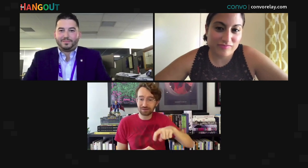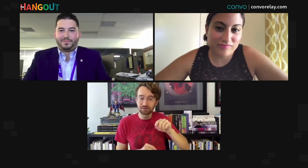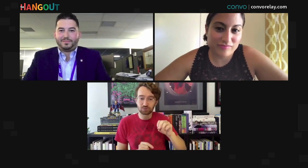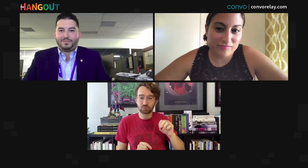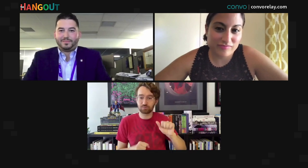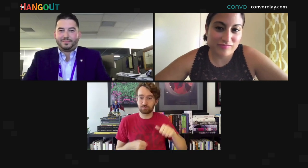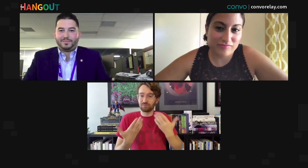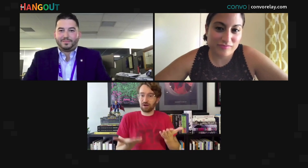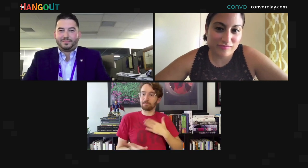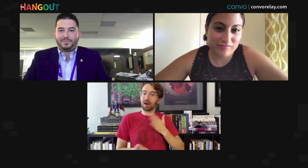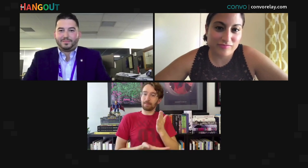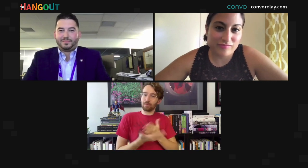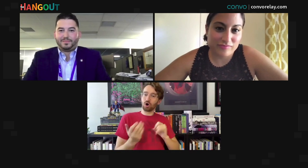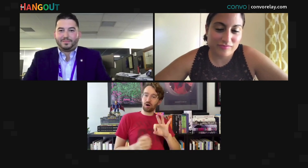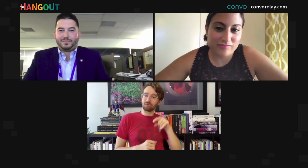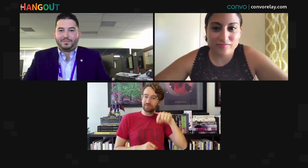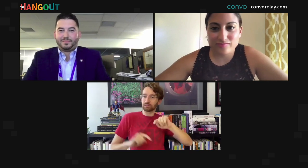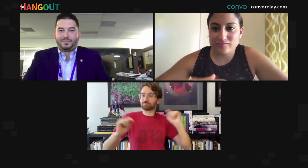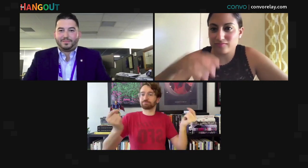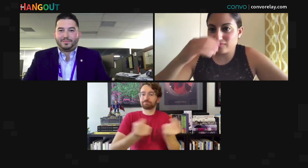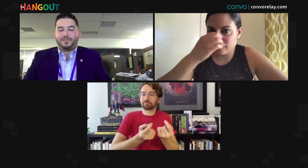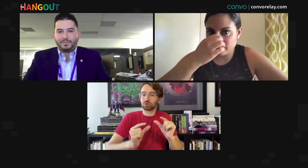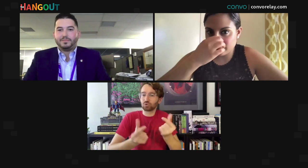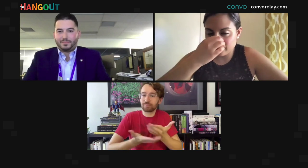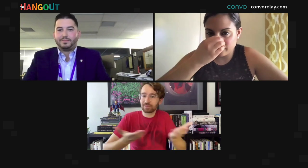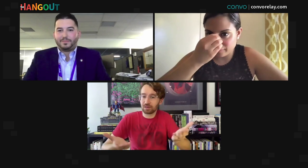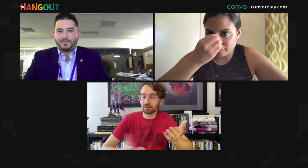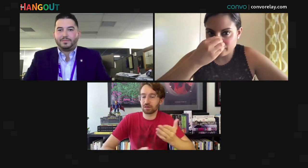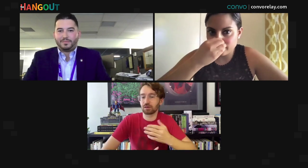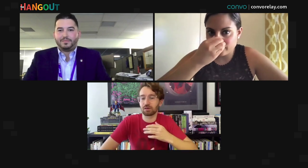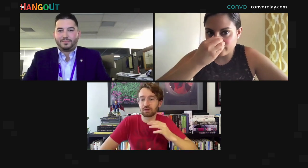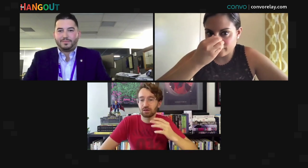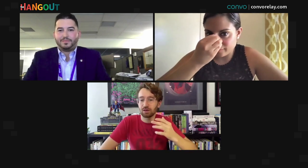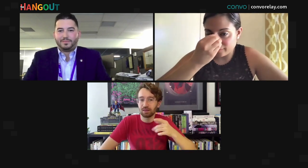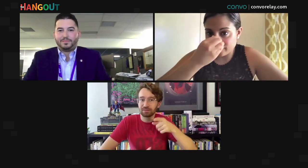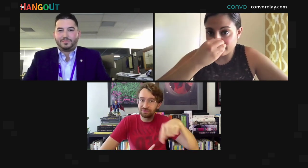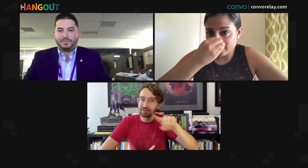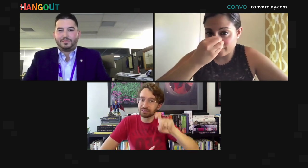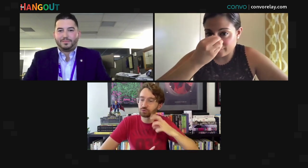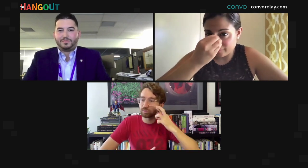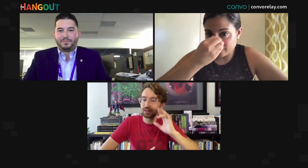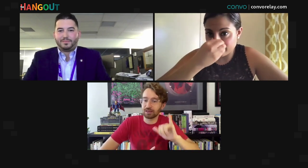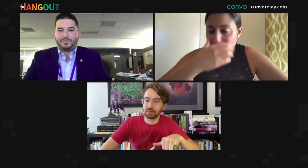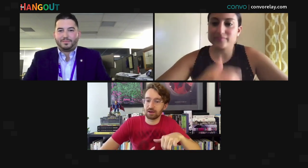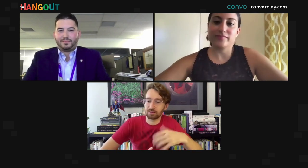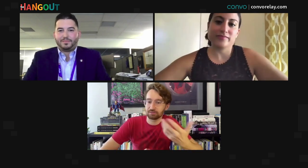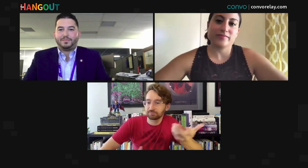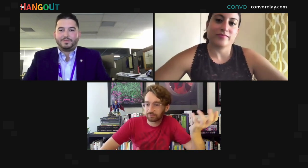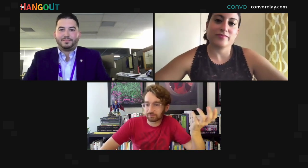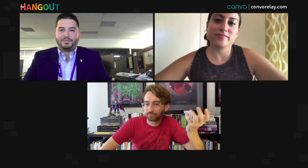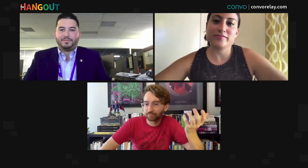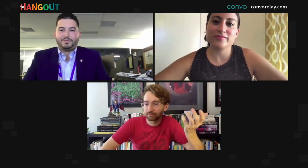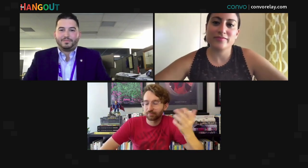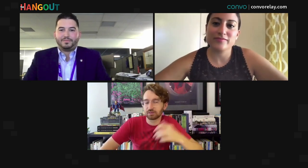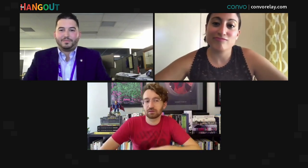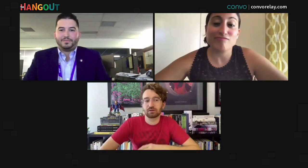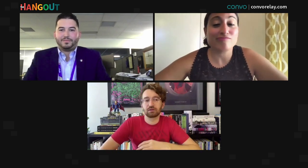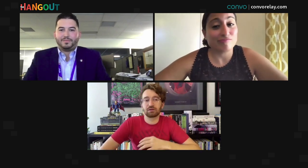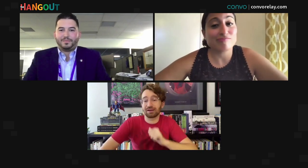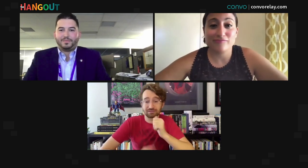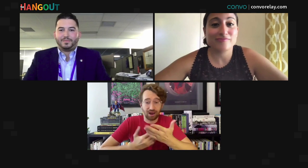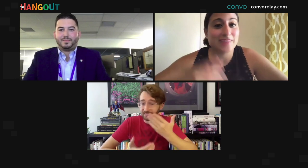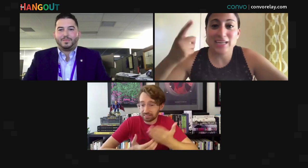me the tools that I need to provide my piece of this team or the group. And they need to respect